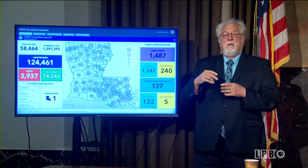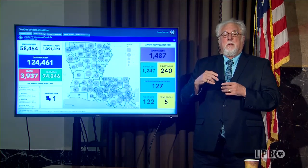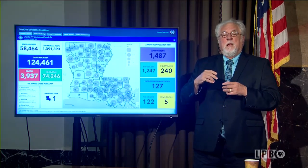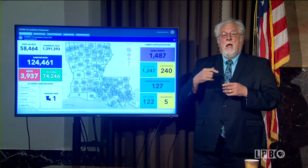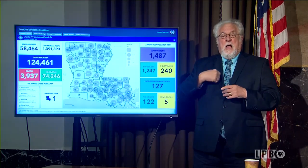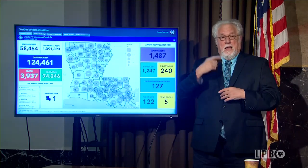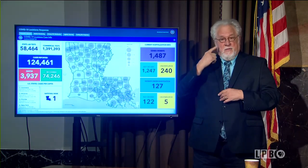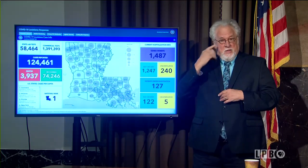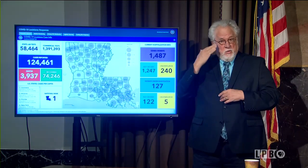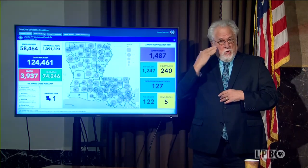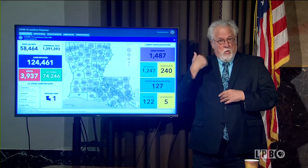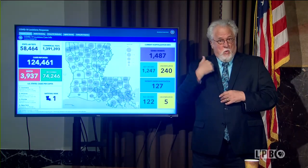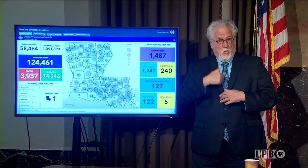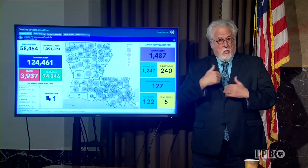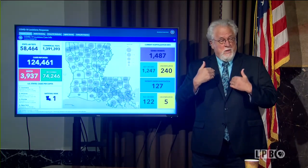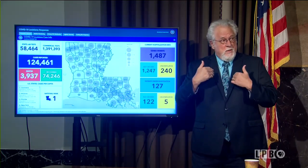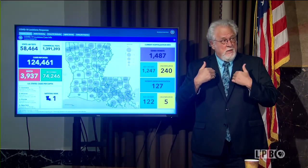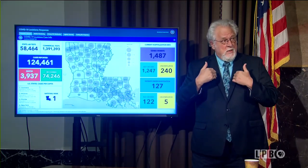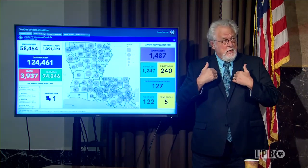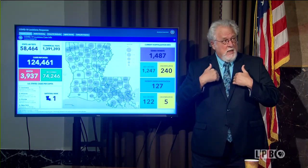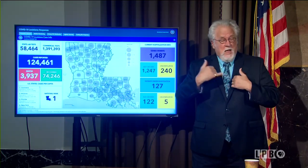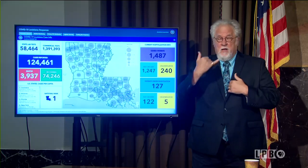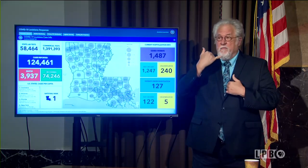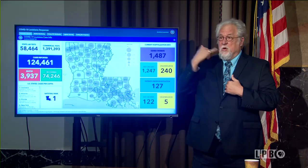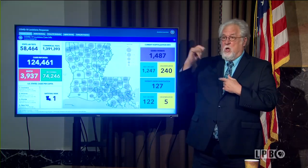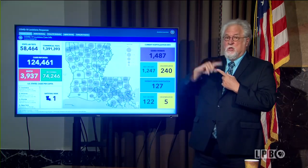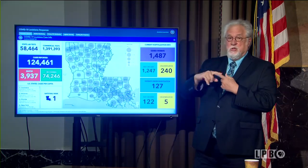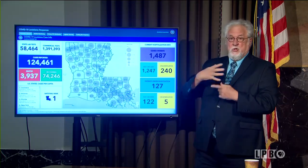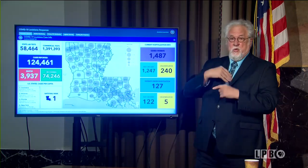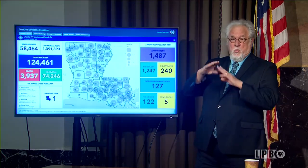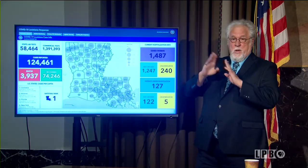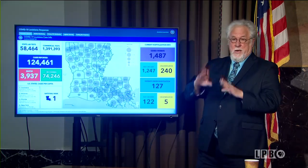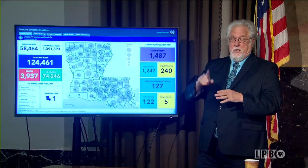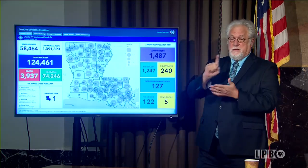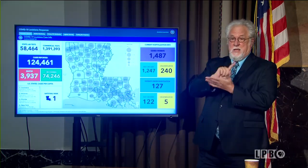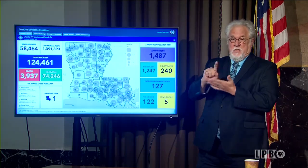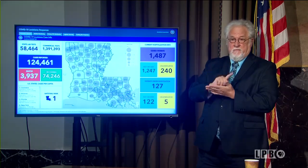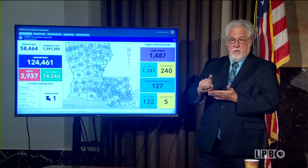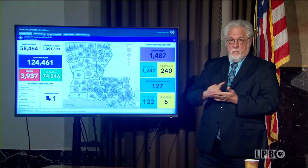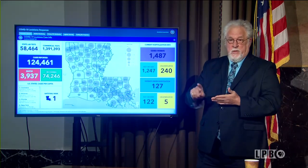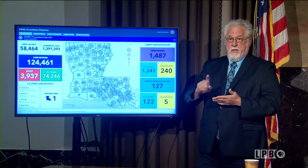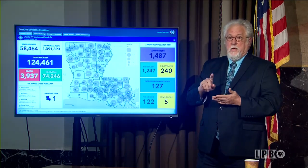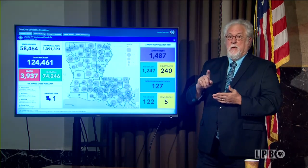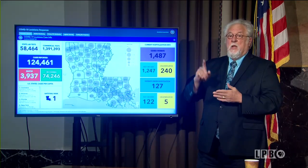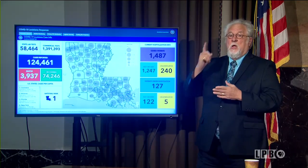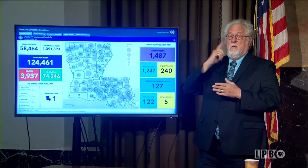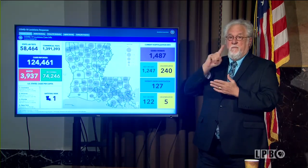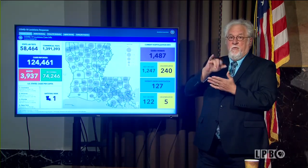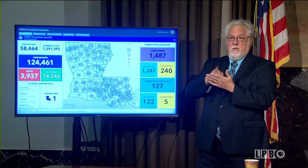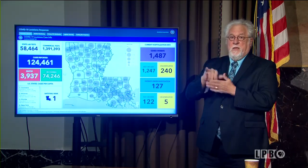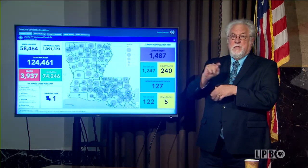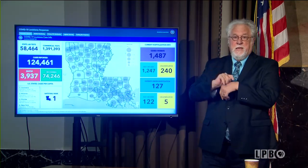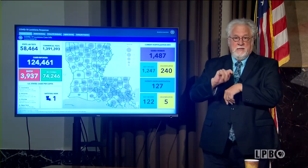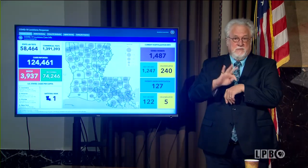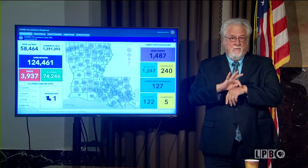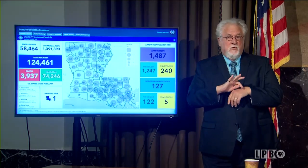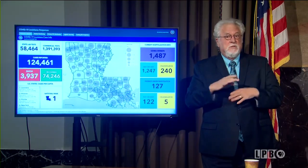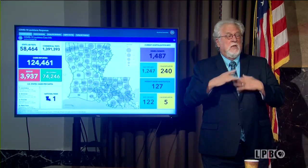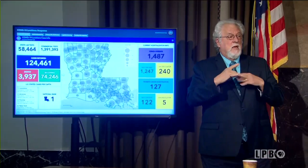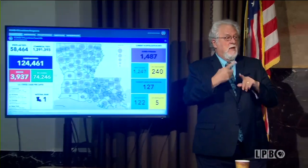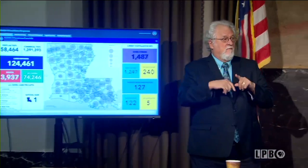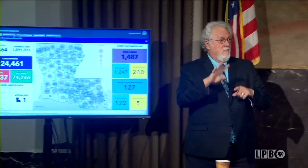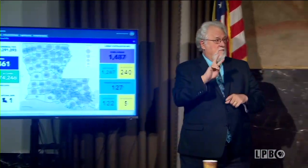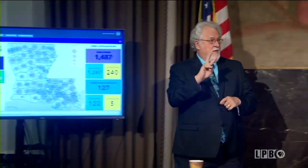I think you know that we have calls with the White House just about every single week with the White House Coronavirus Task Force led by the Vice